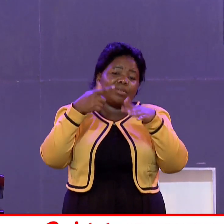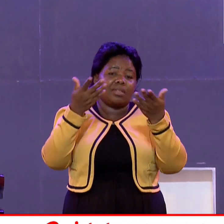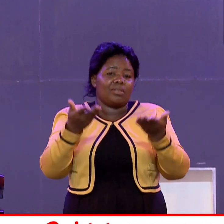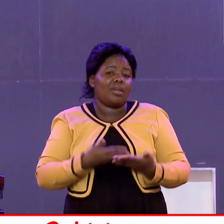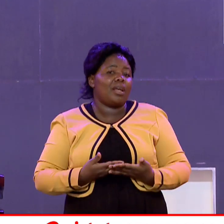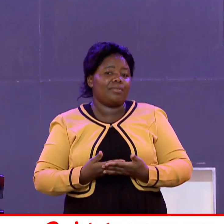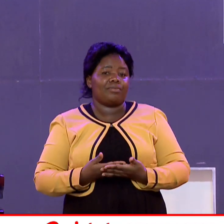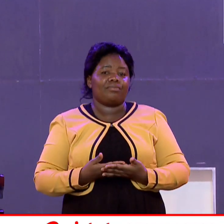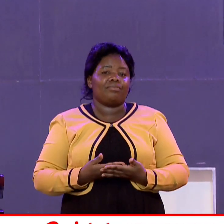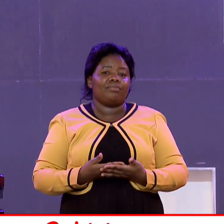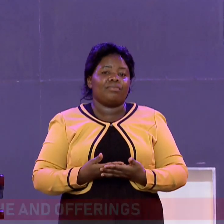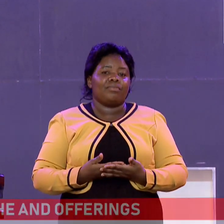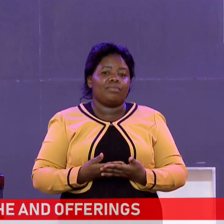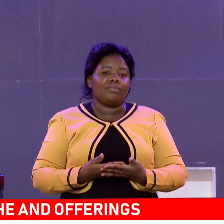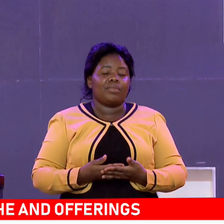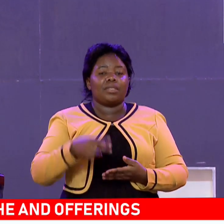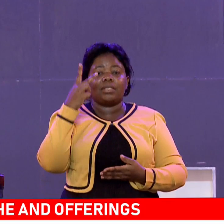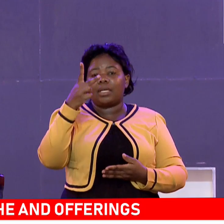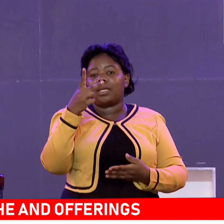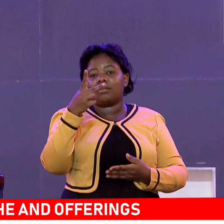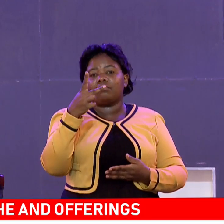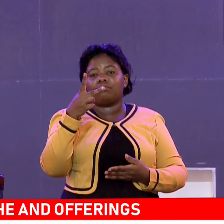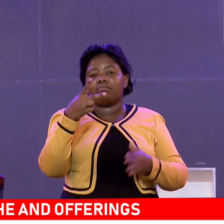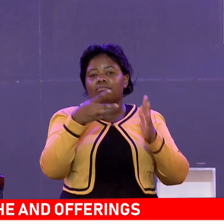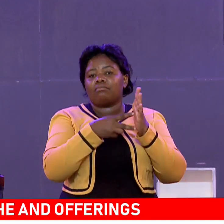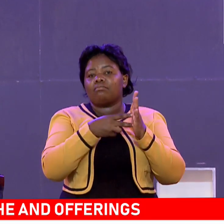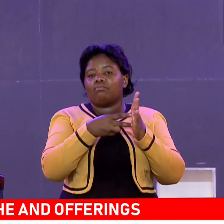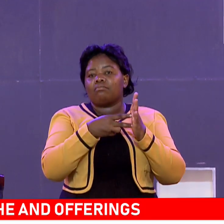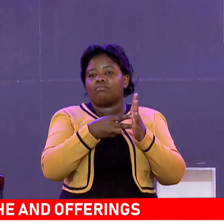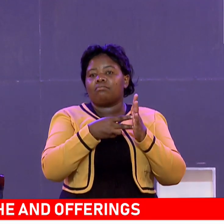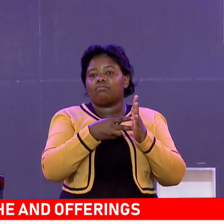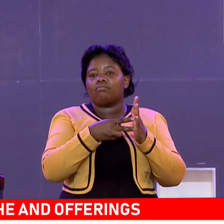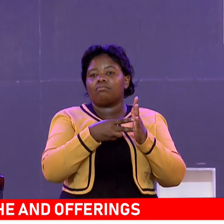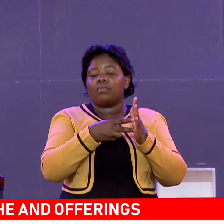any question that you want. Te chokubiri. And secondly,